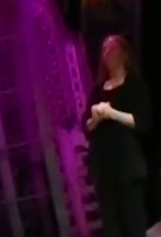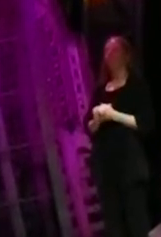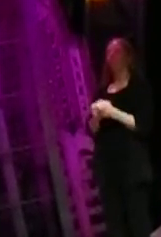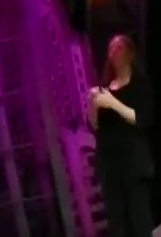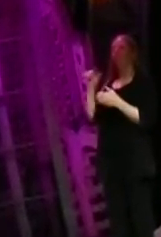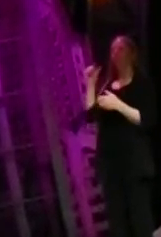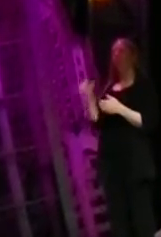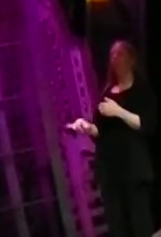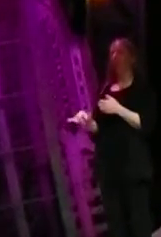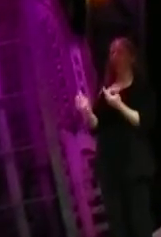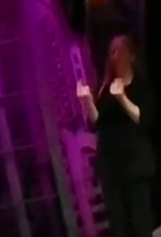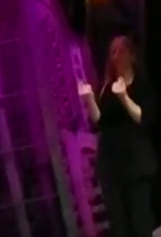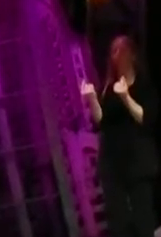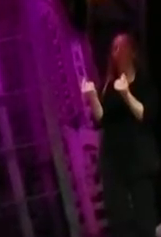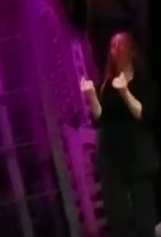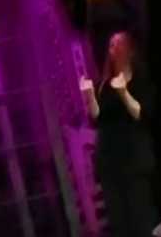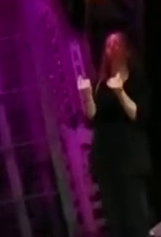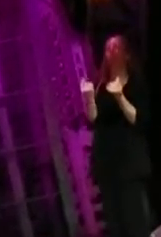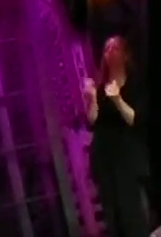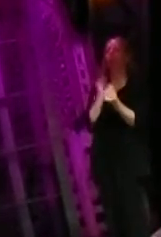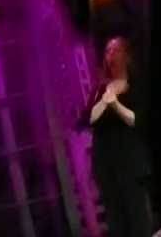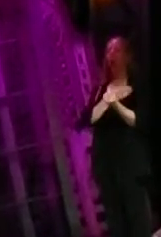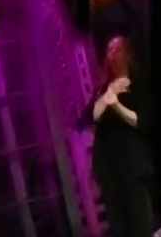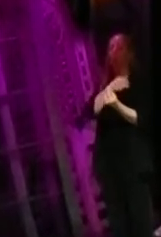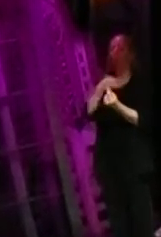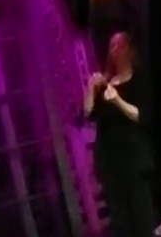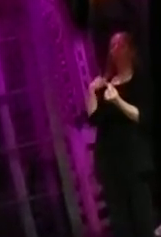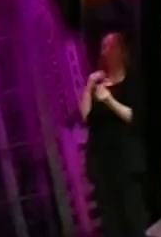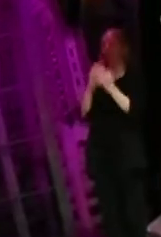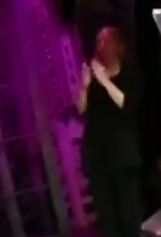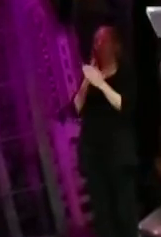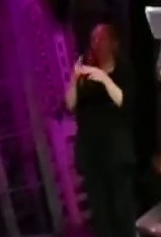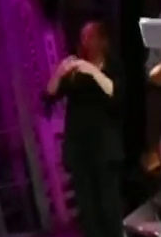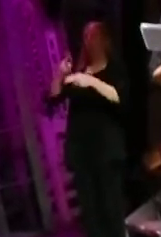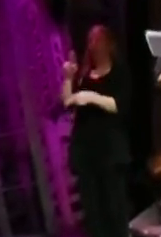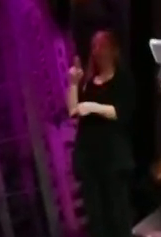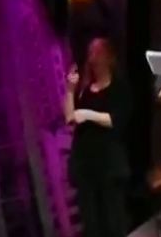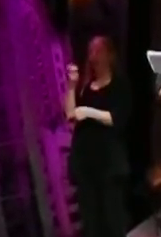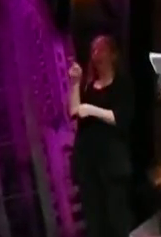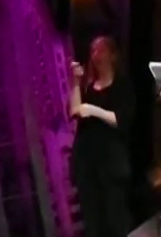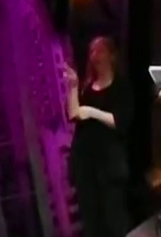Depicting the story of a very special member of our community, Heather Fontaine.